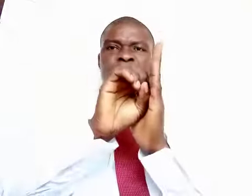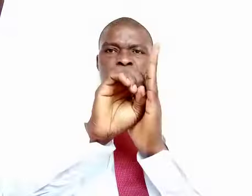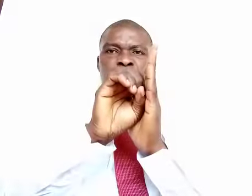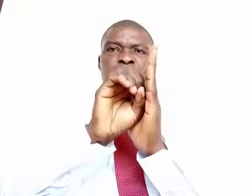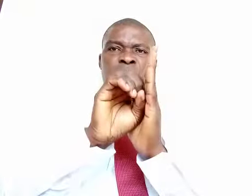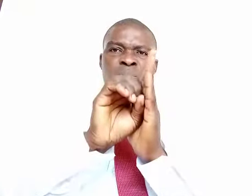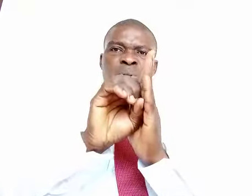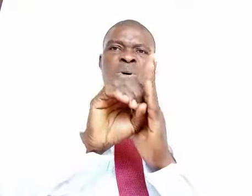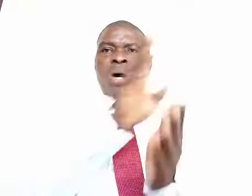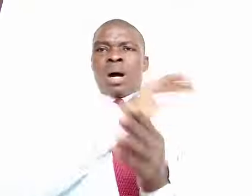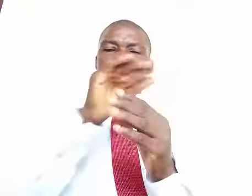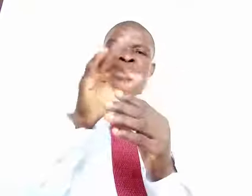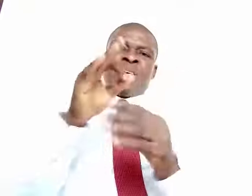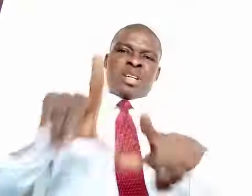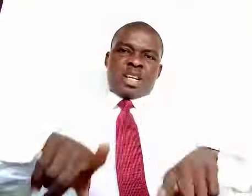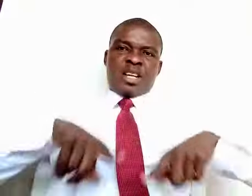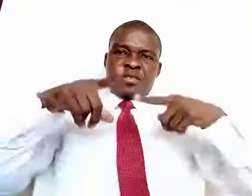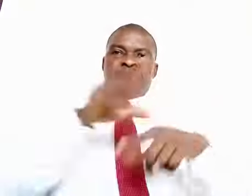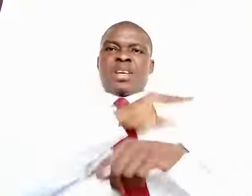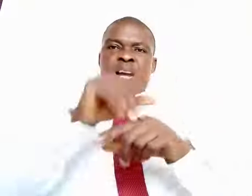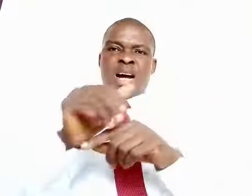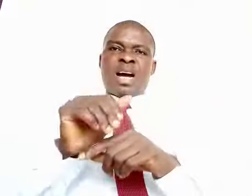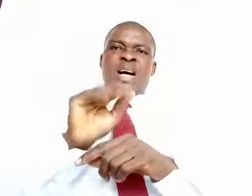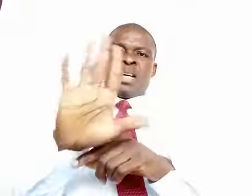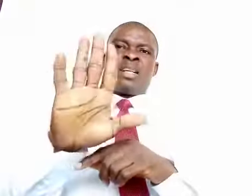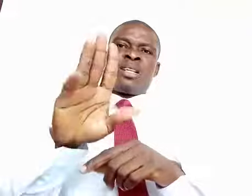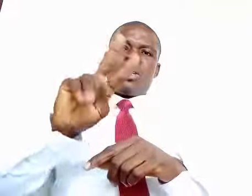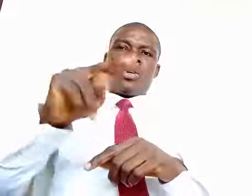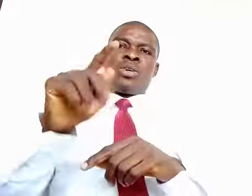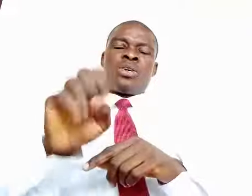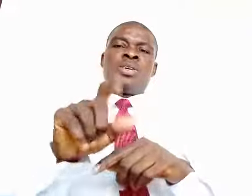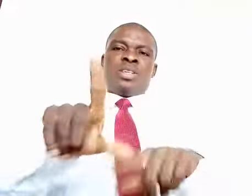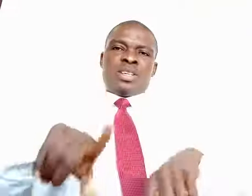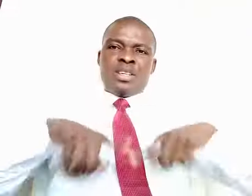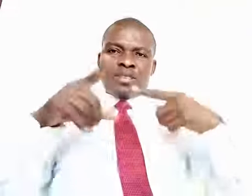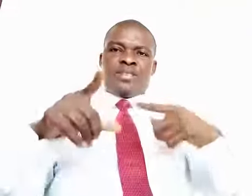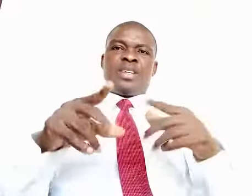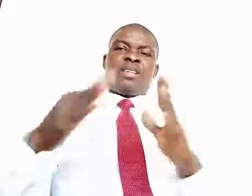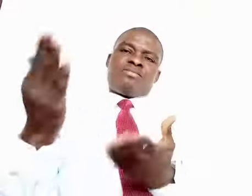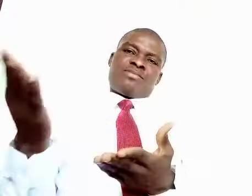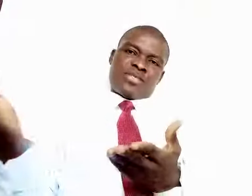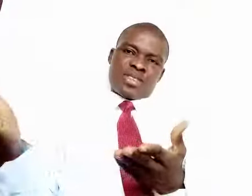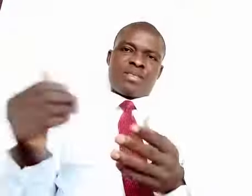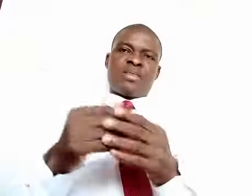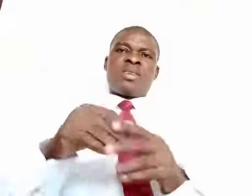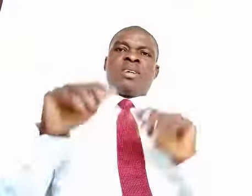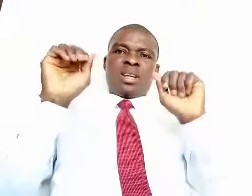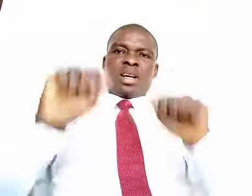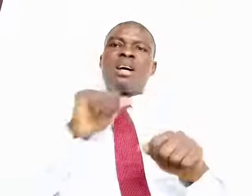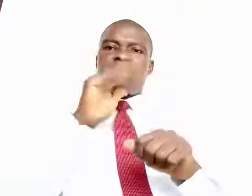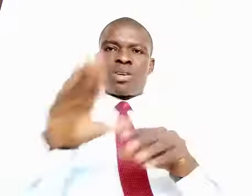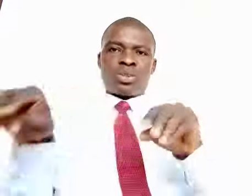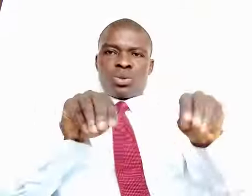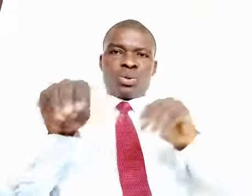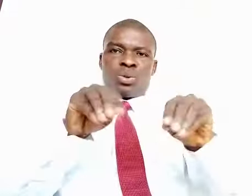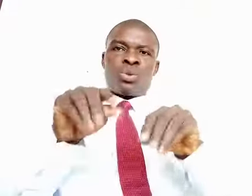living and non-living things and make a list of what each group can or cannot do. You will observe that